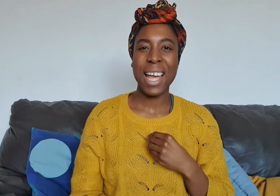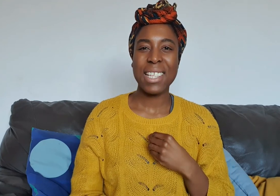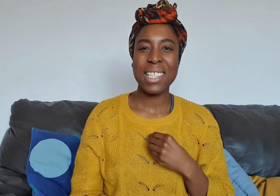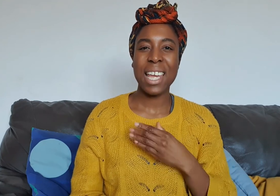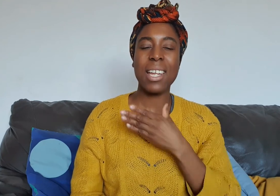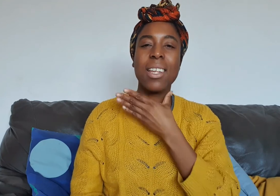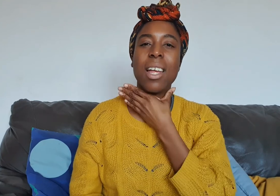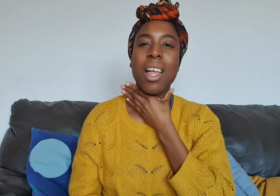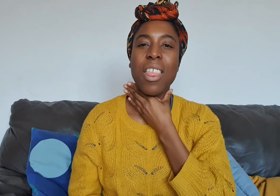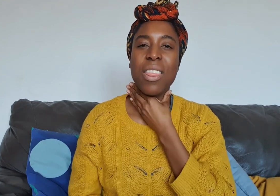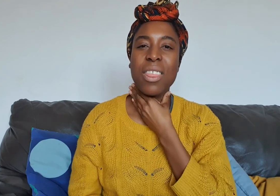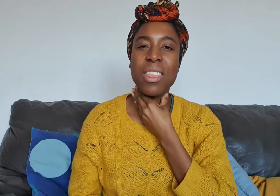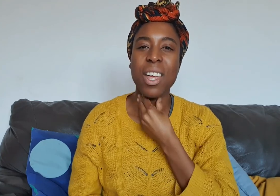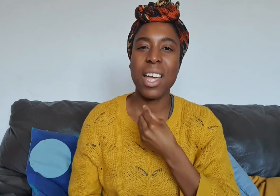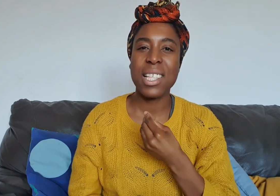And again.